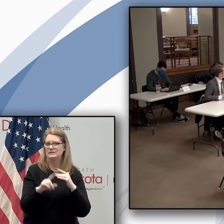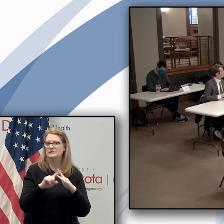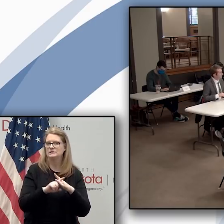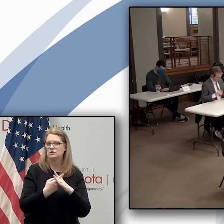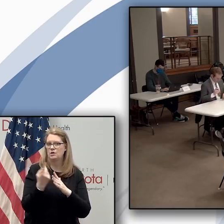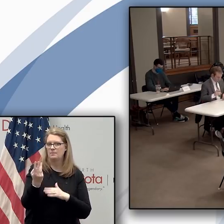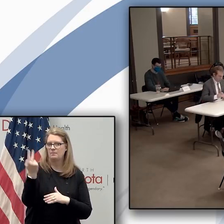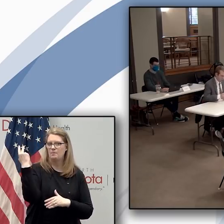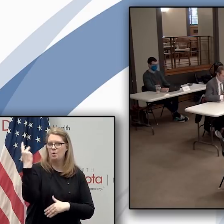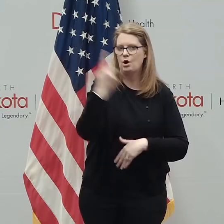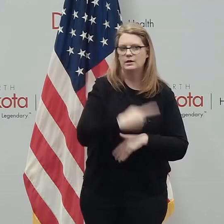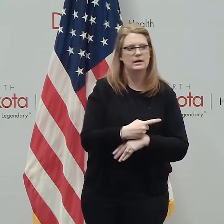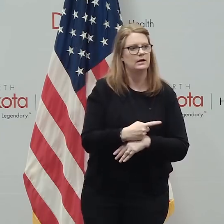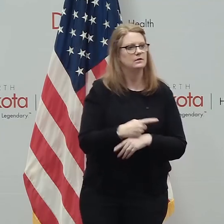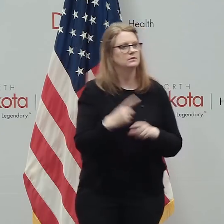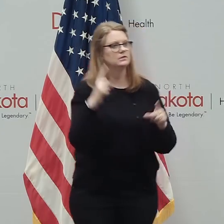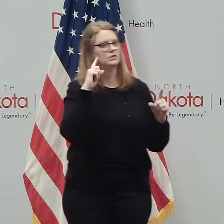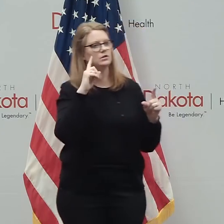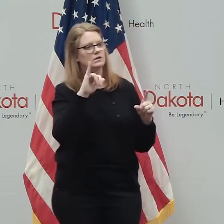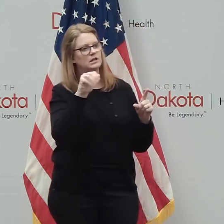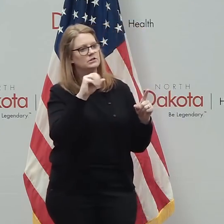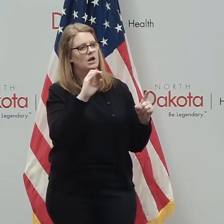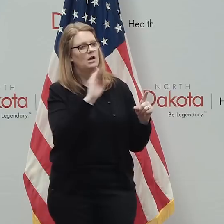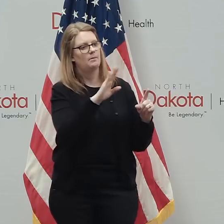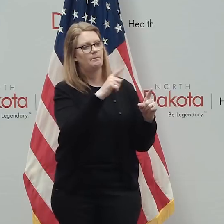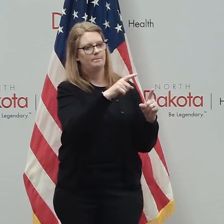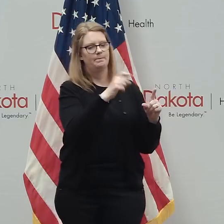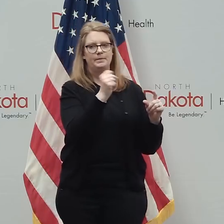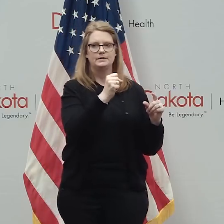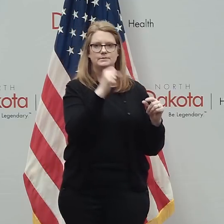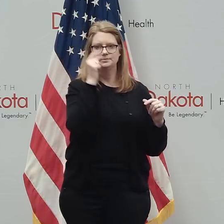weekend. Okay, could you hear that, Jacob?